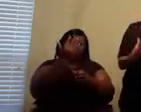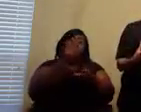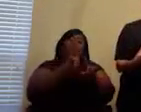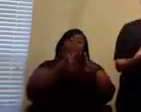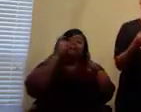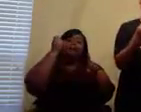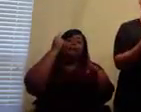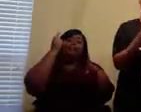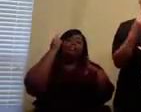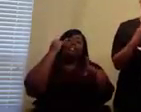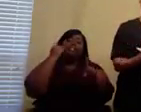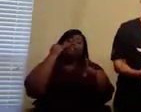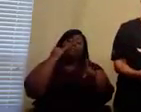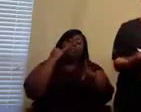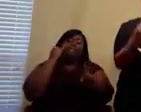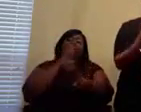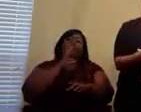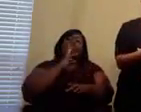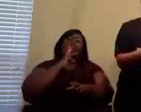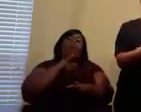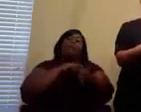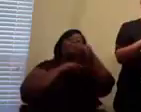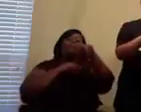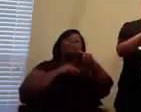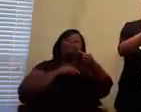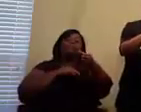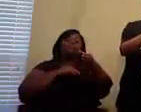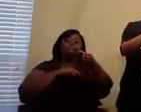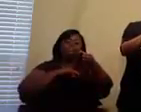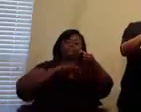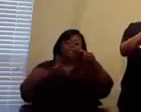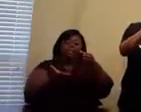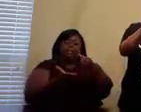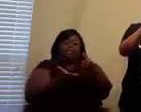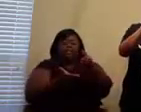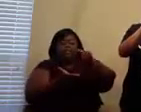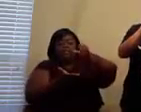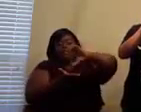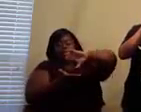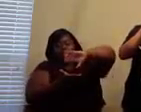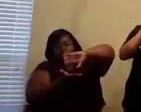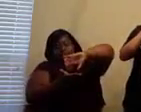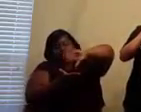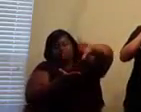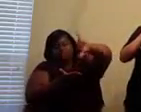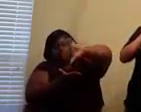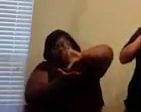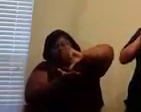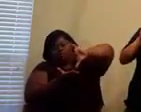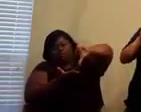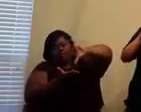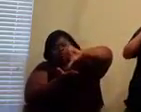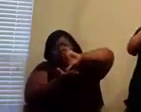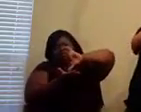That shows that it's a breathing material. And it's also not garbage